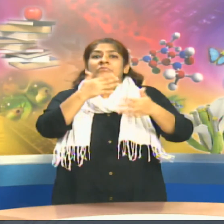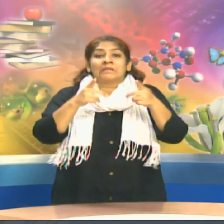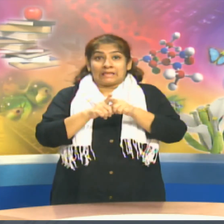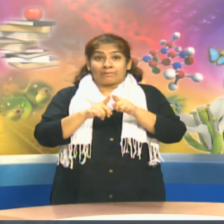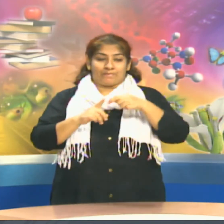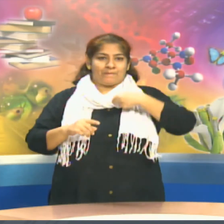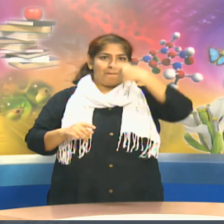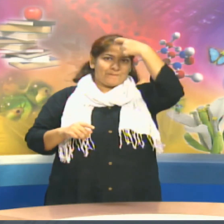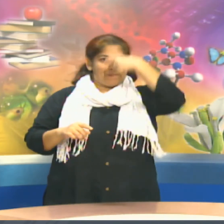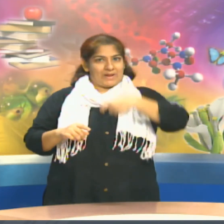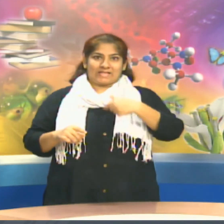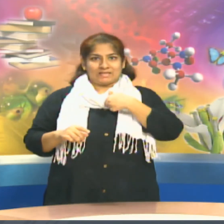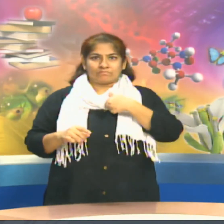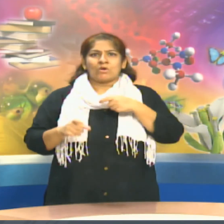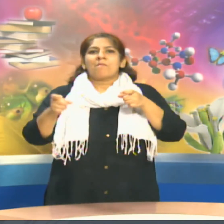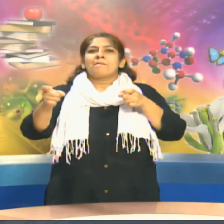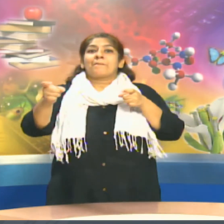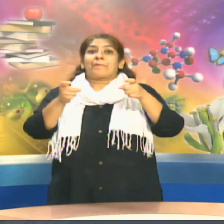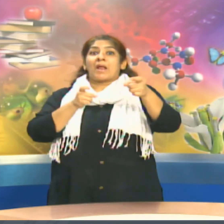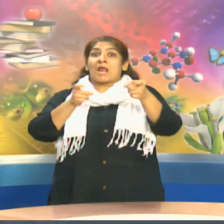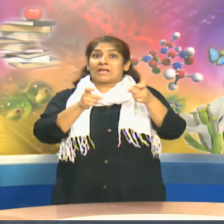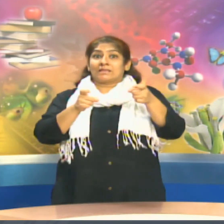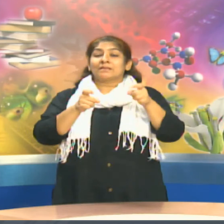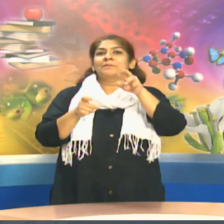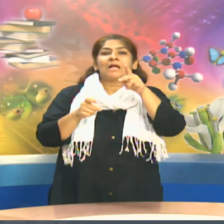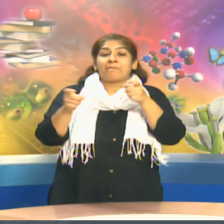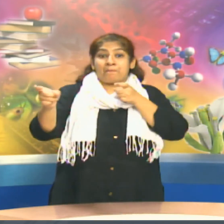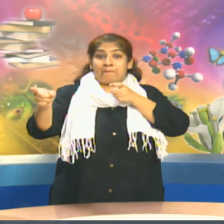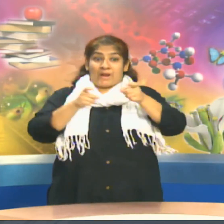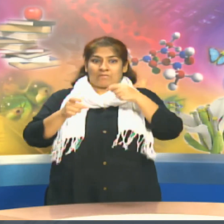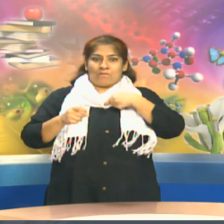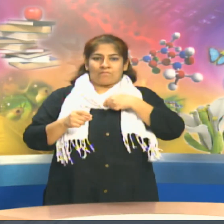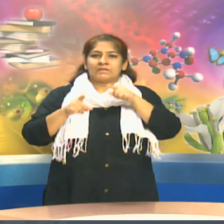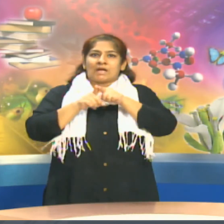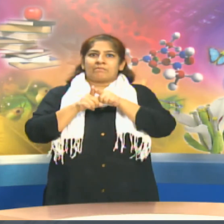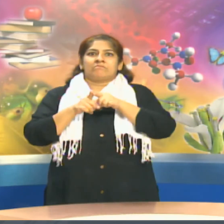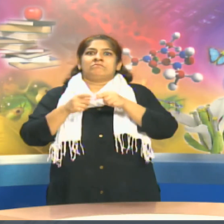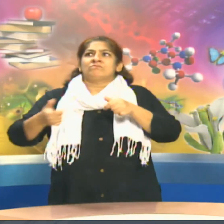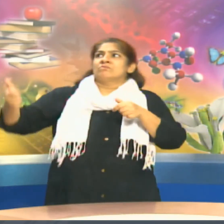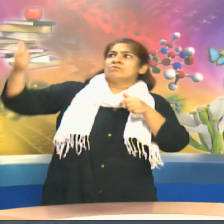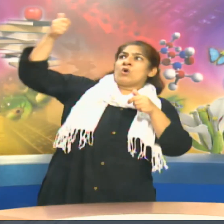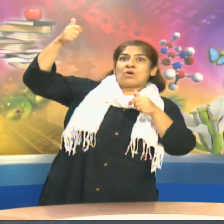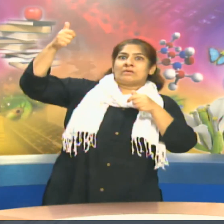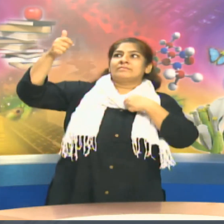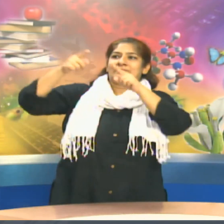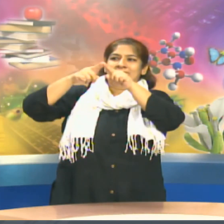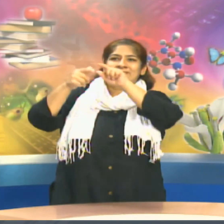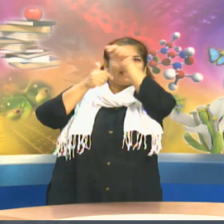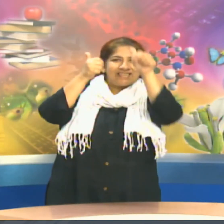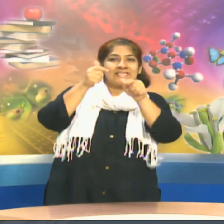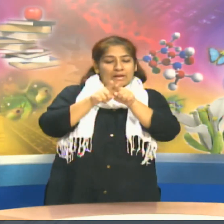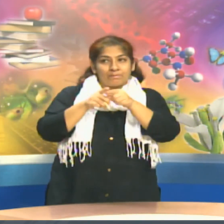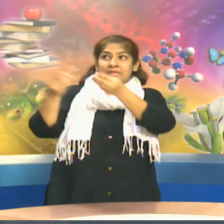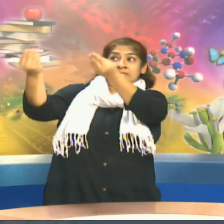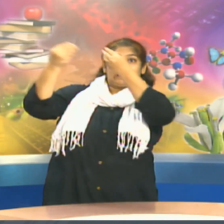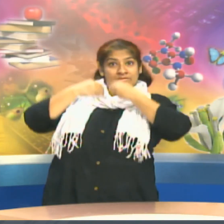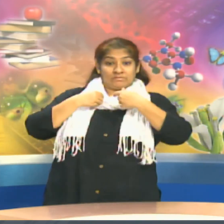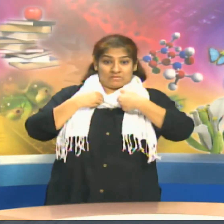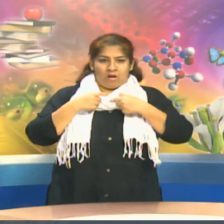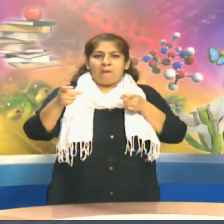there are various steps involved. Any person who is doing planning, he has to